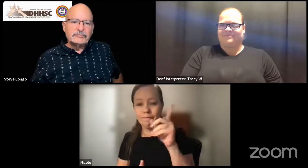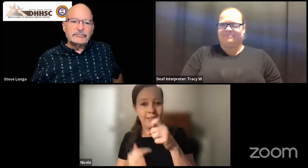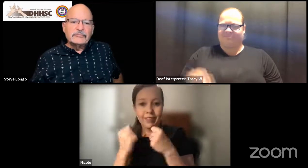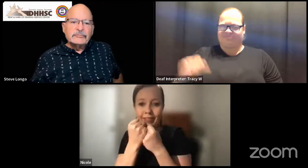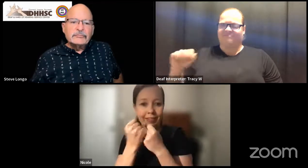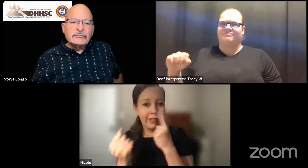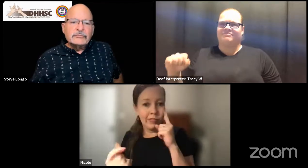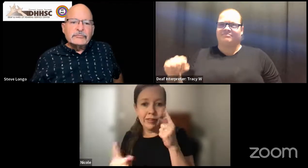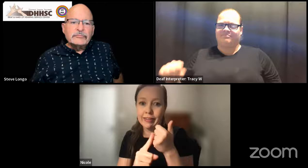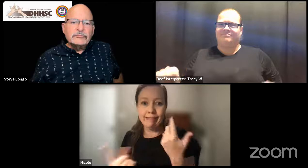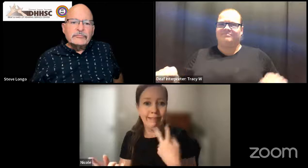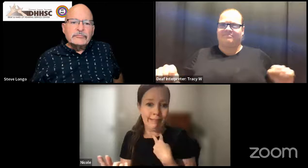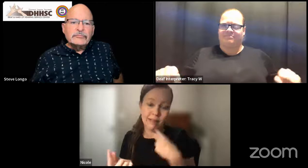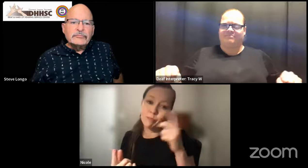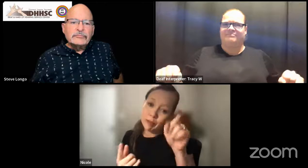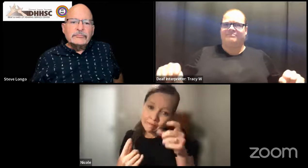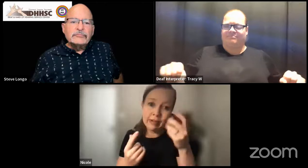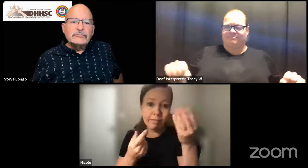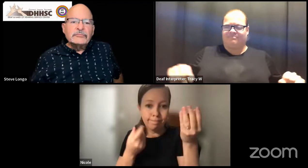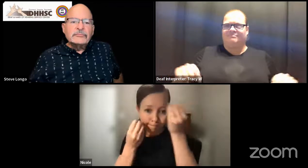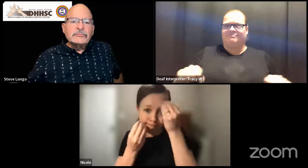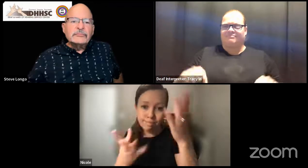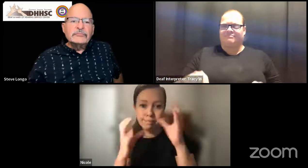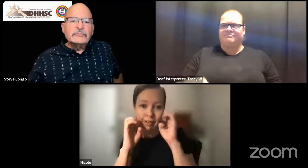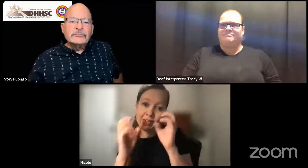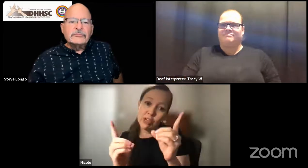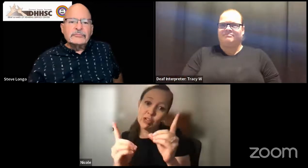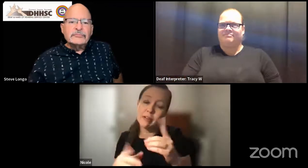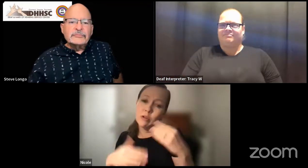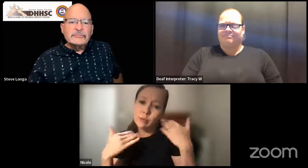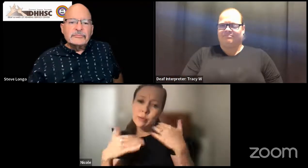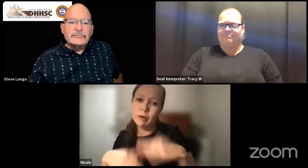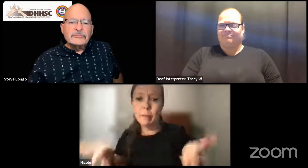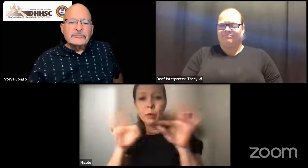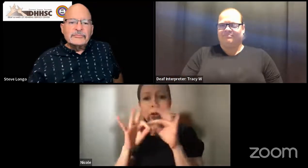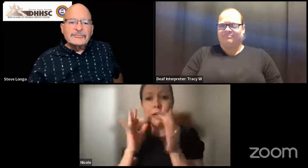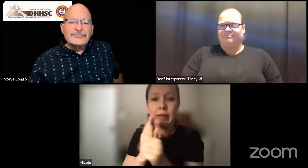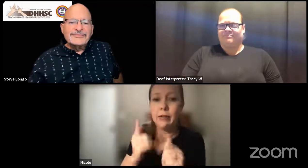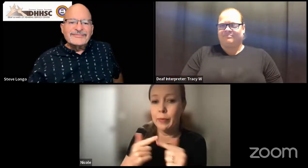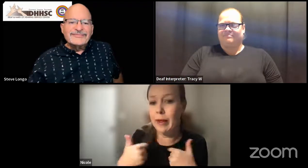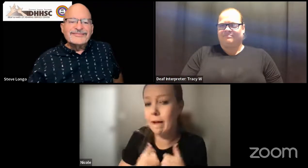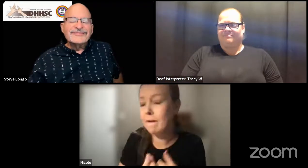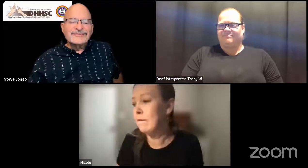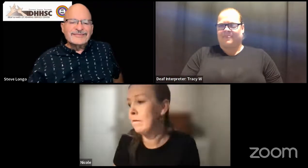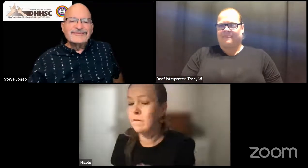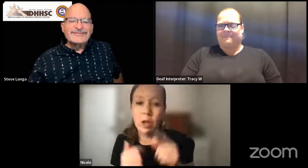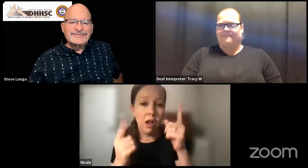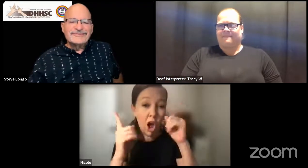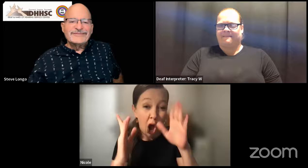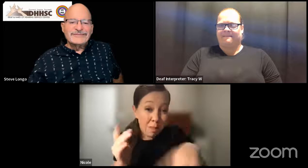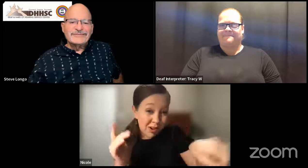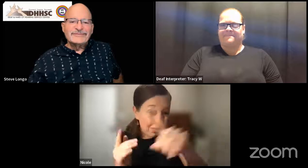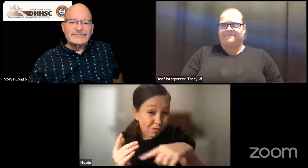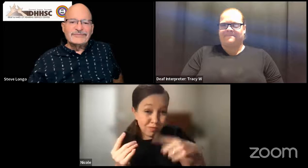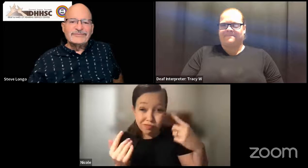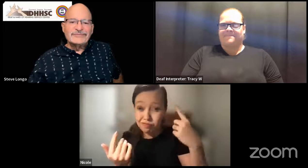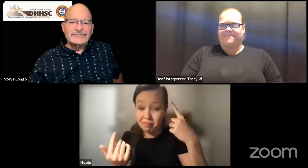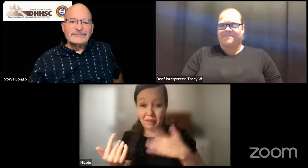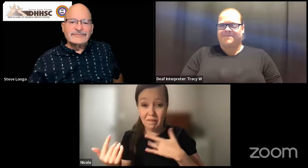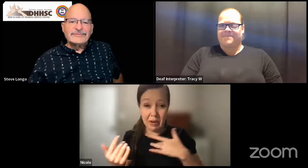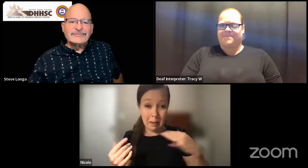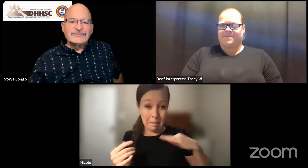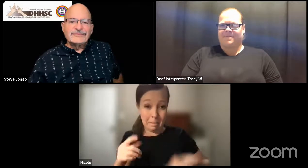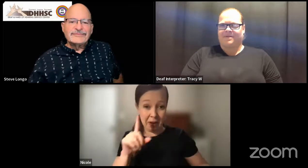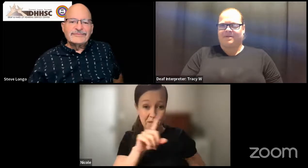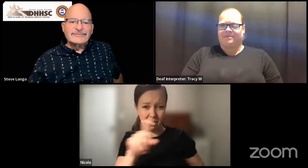important. We often face situations where it's hard to advocate for ourselves, and and having that discussion about education and the